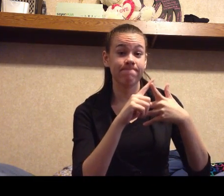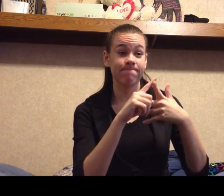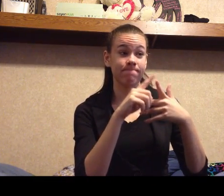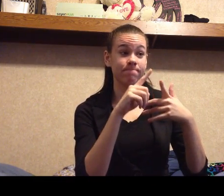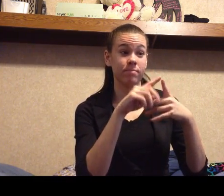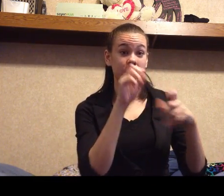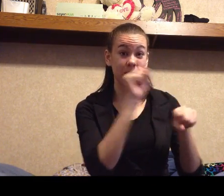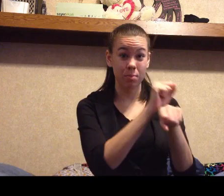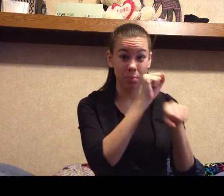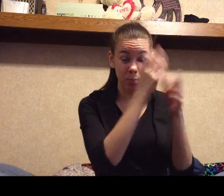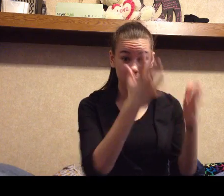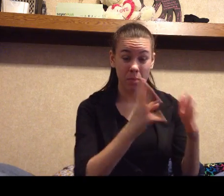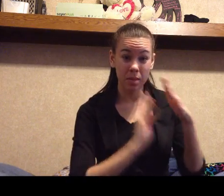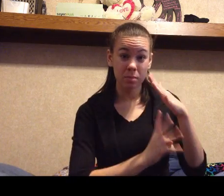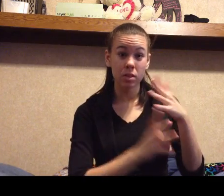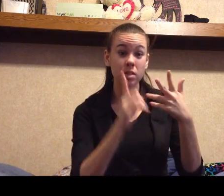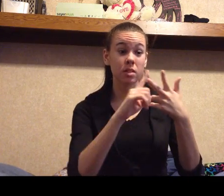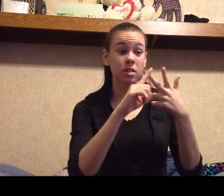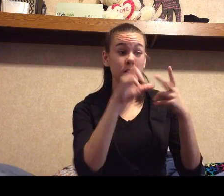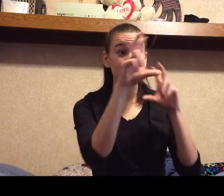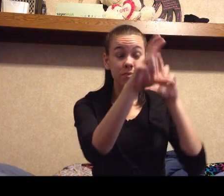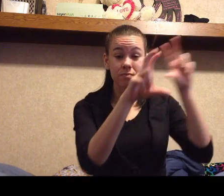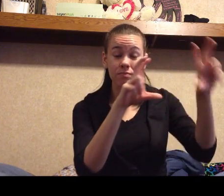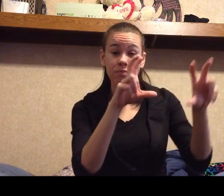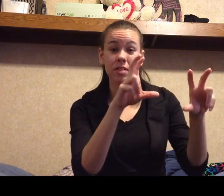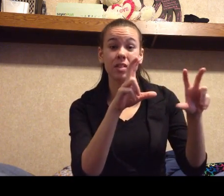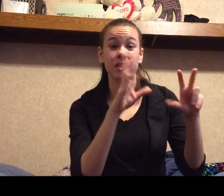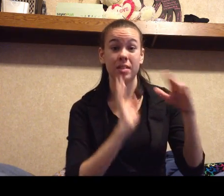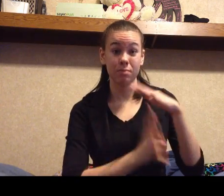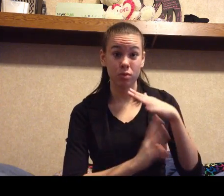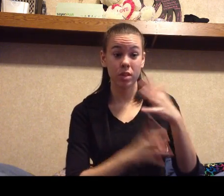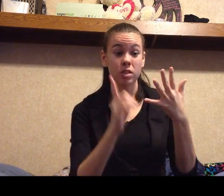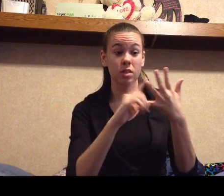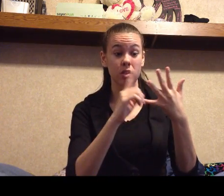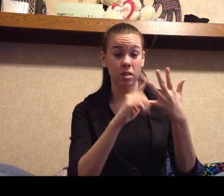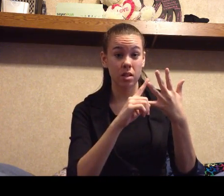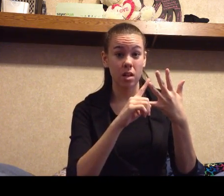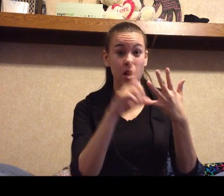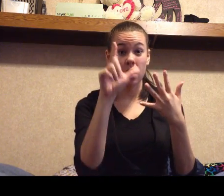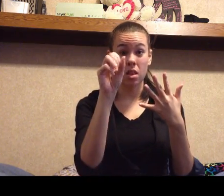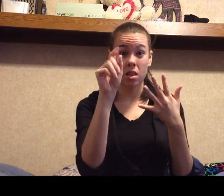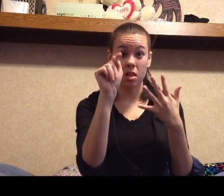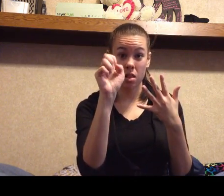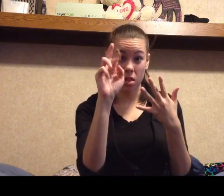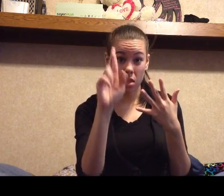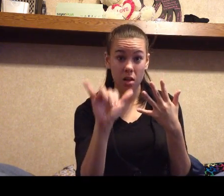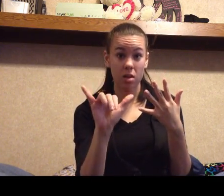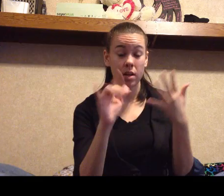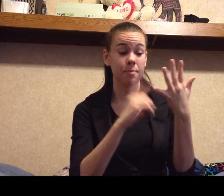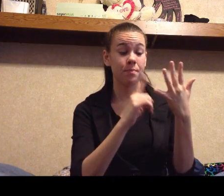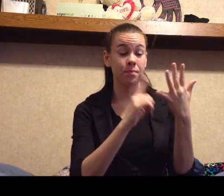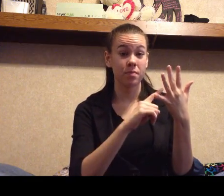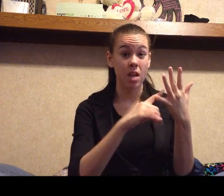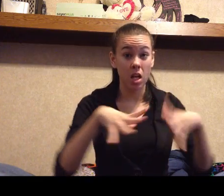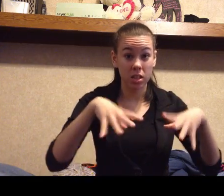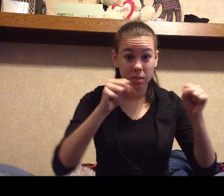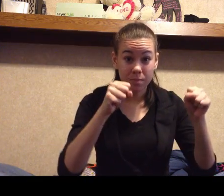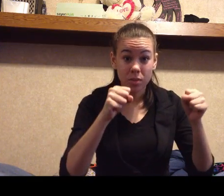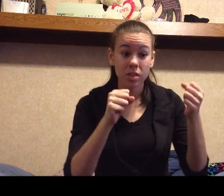lottery, adoption, and refugees and asylum. You will find in your notebooks under the